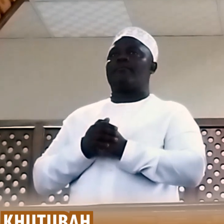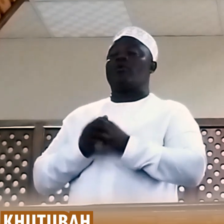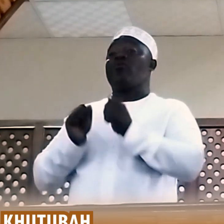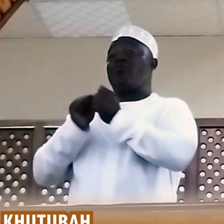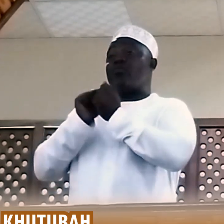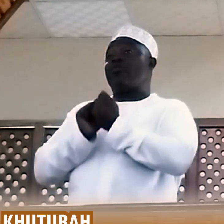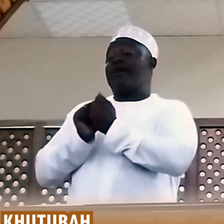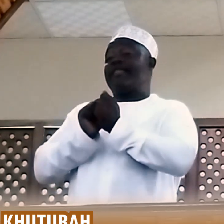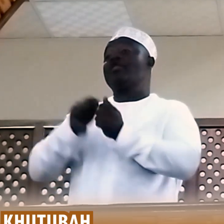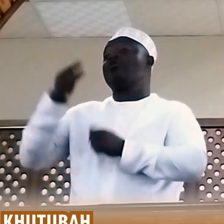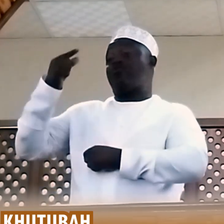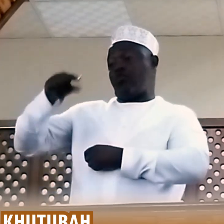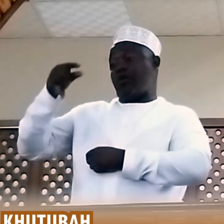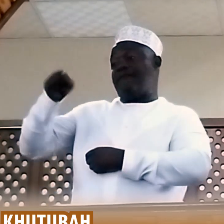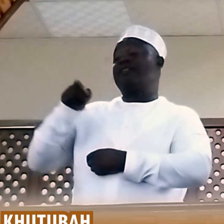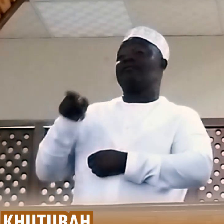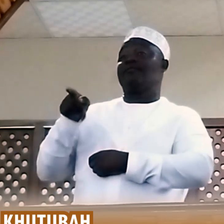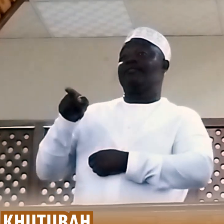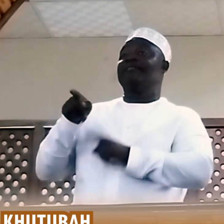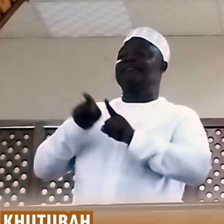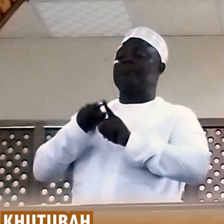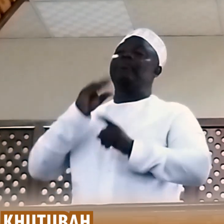with the required qualifications,